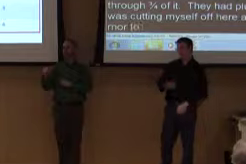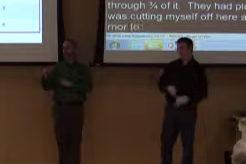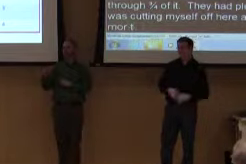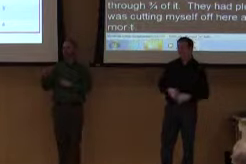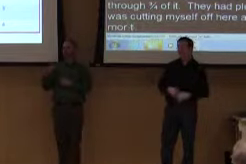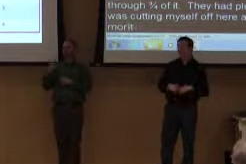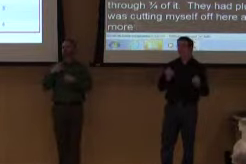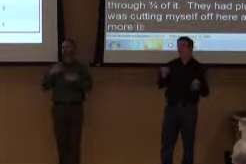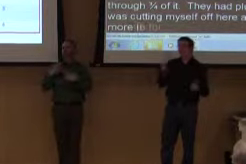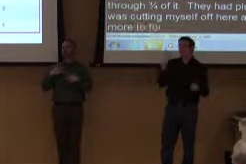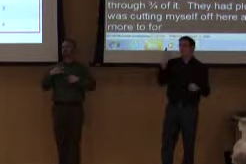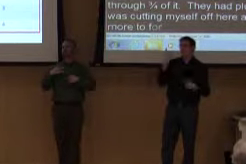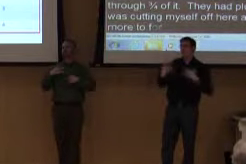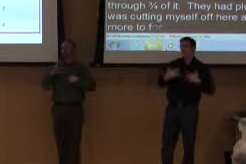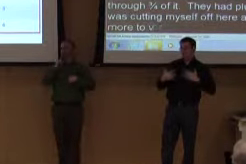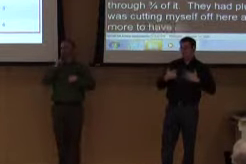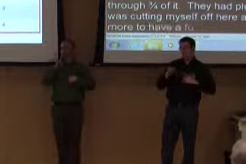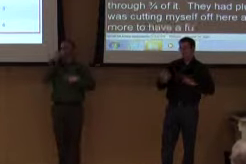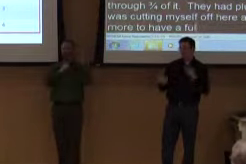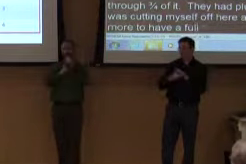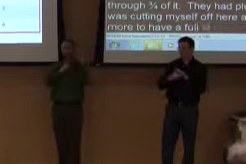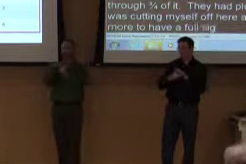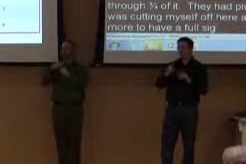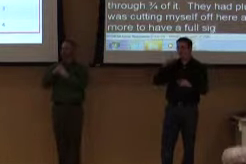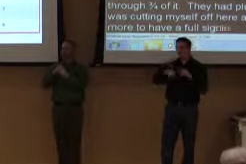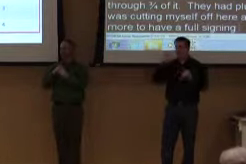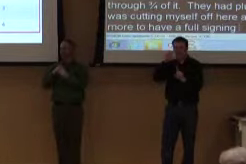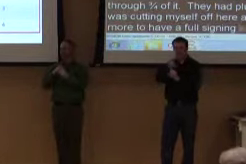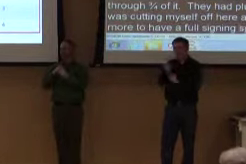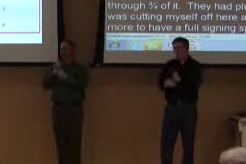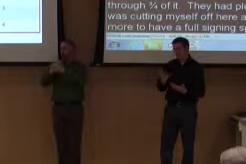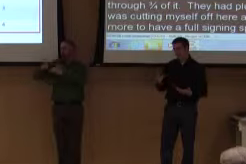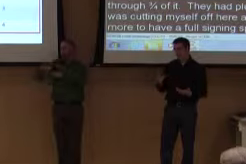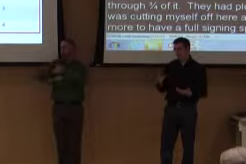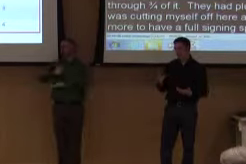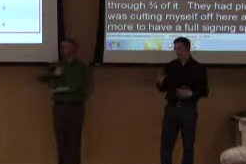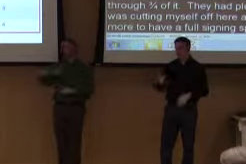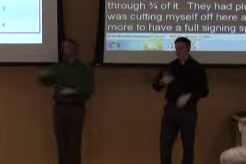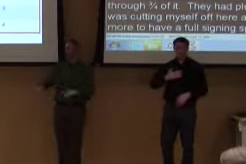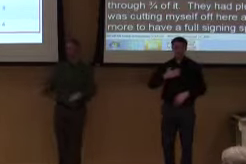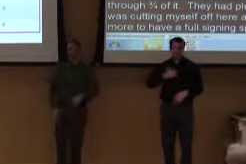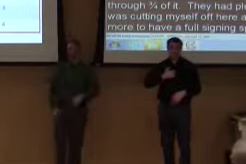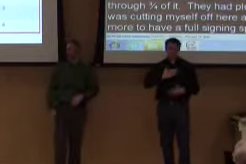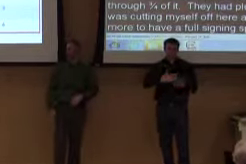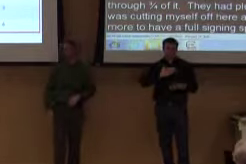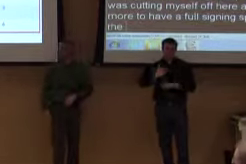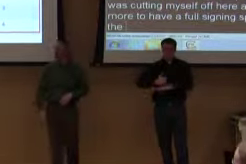that that was one of their concerns, was they weren't catching everything. I'm part to blame for that.